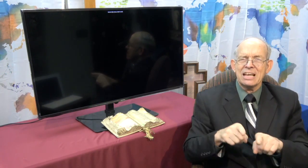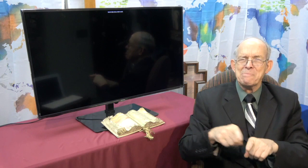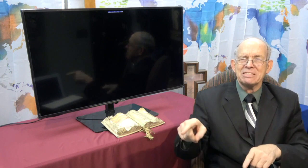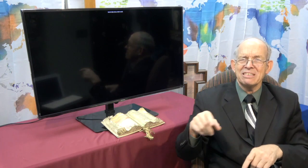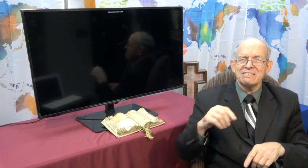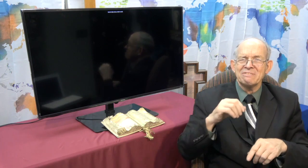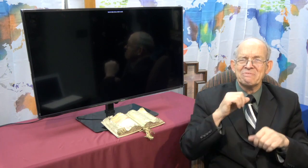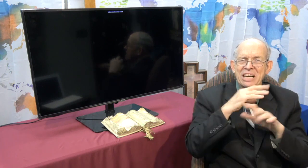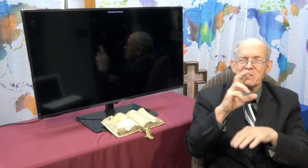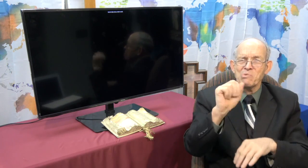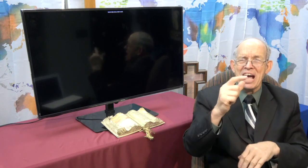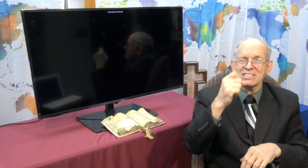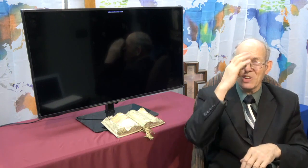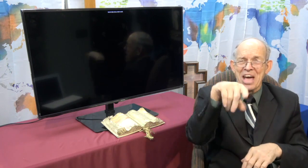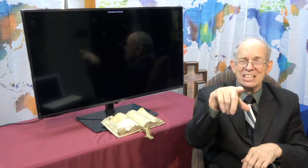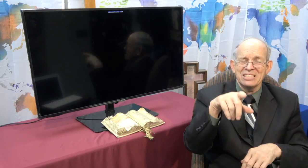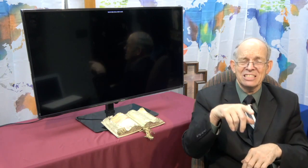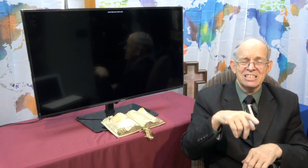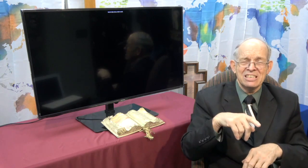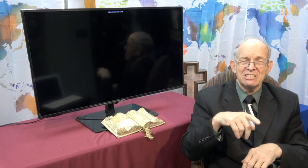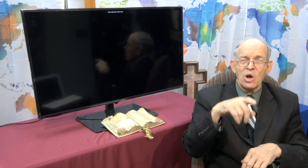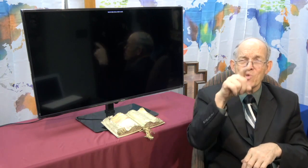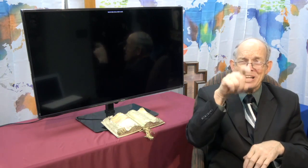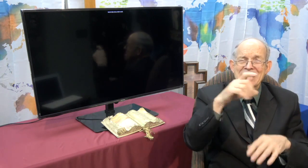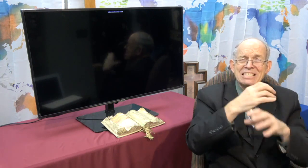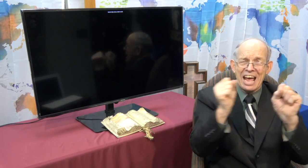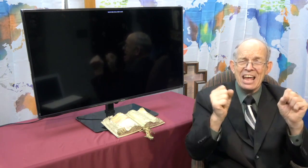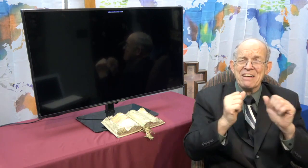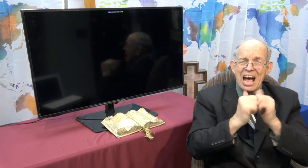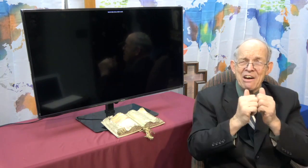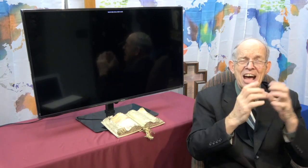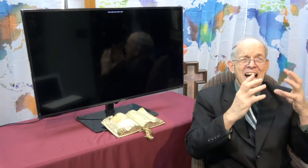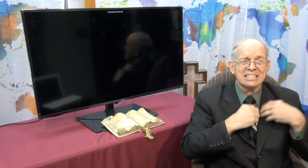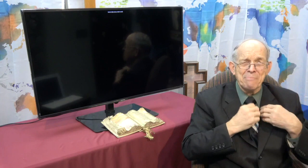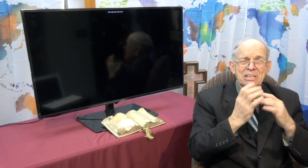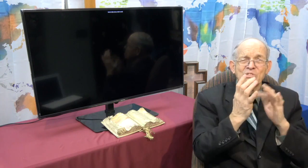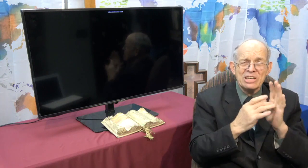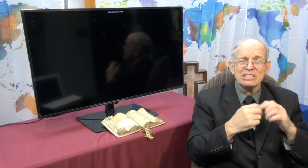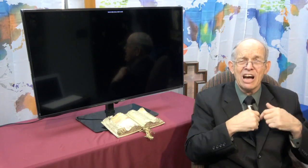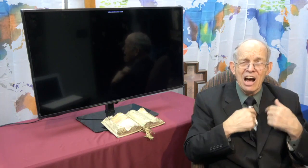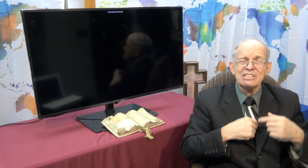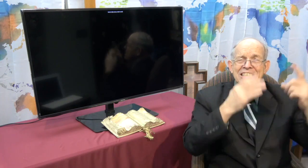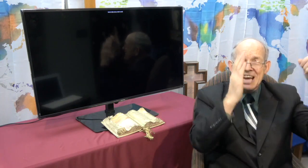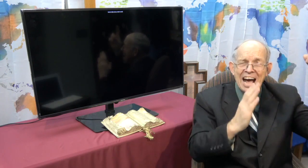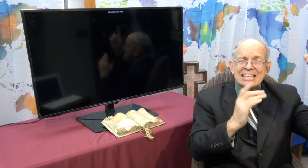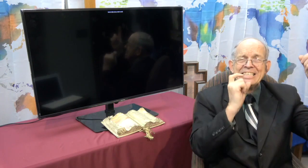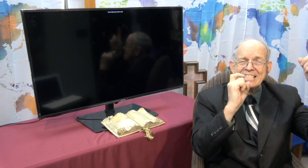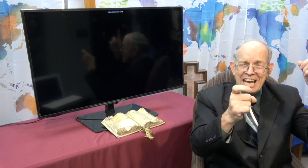Same as 50 ways, you know that? So you need save, accept Jesus in the heart. God gave